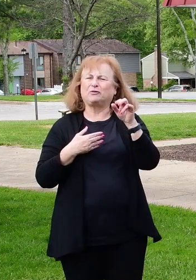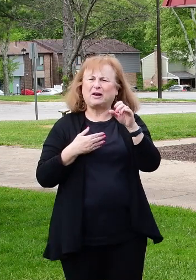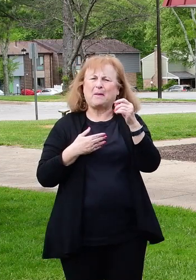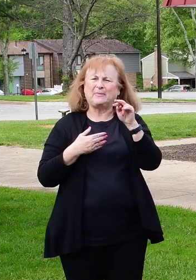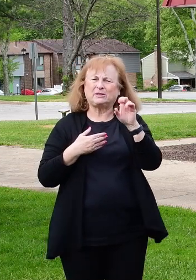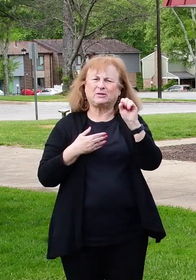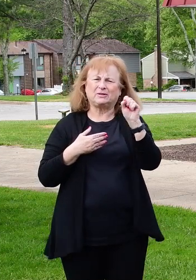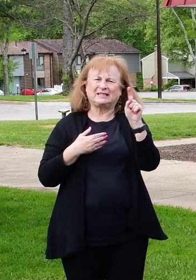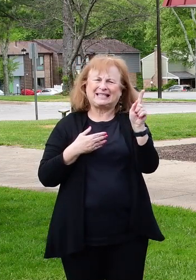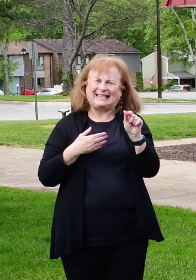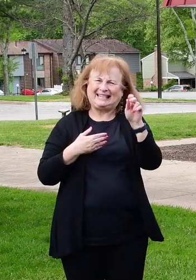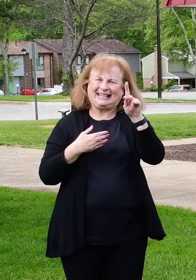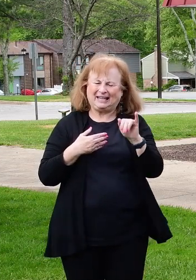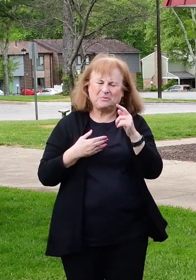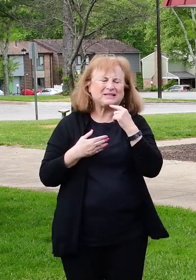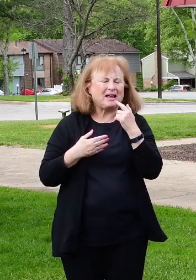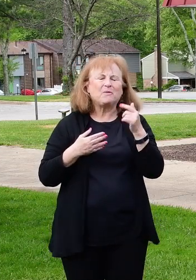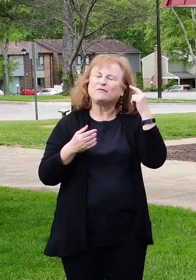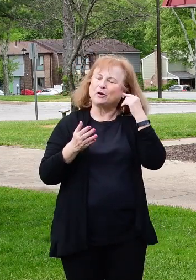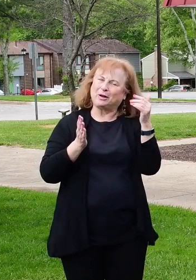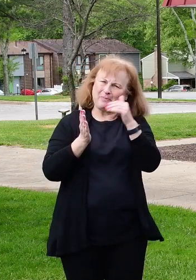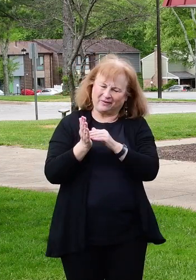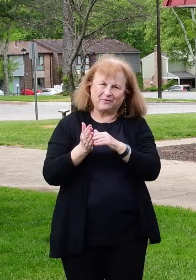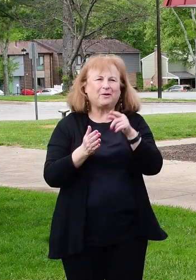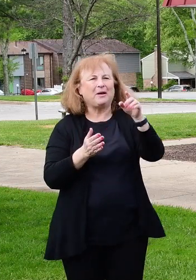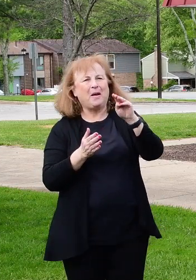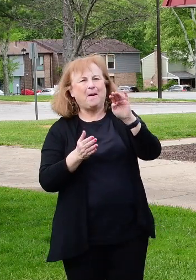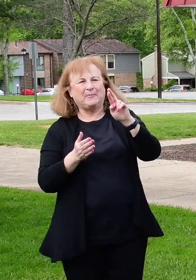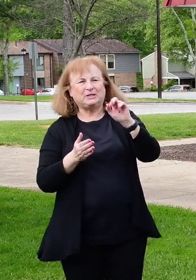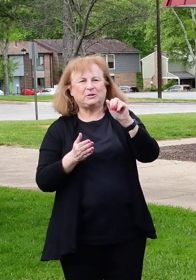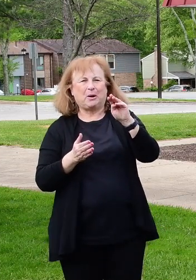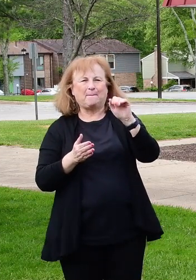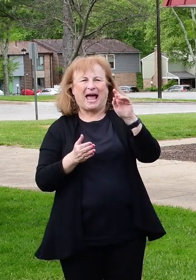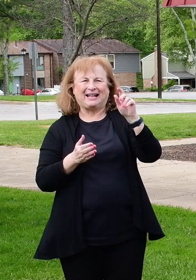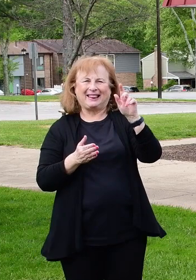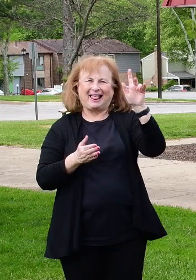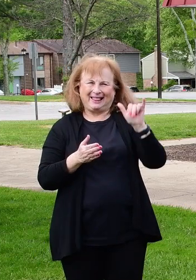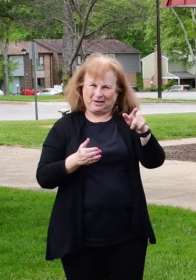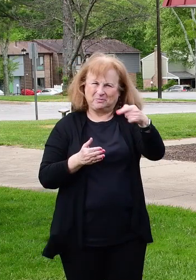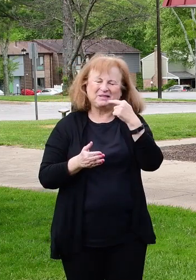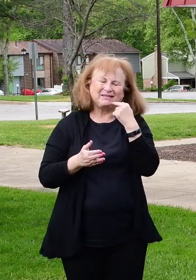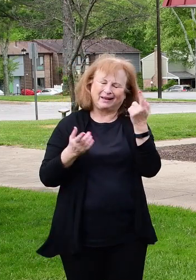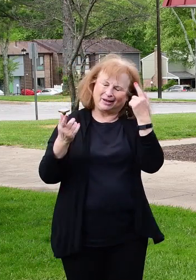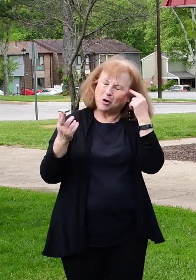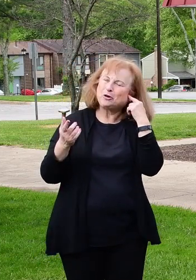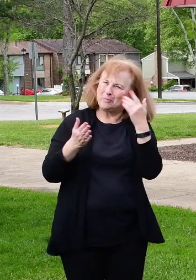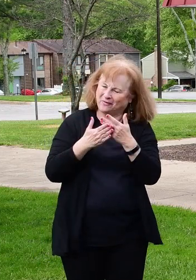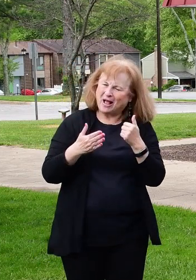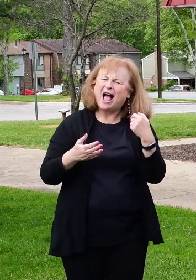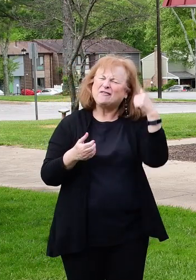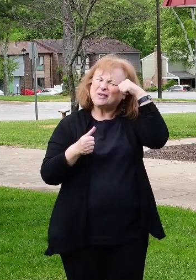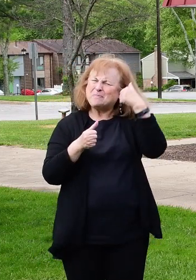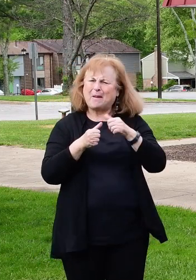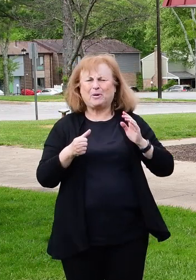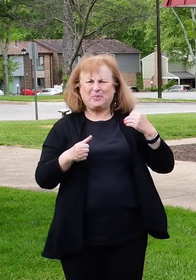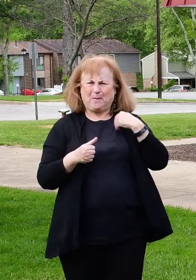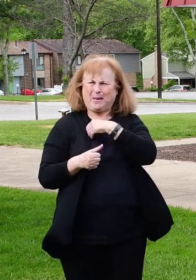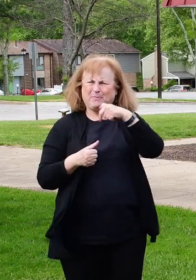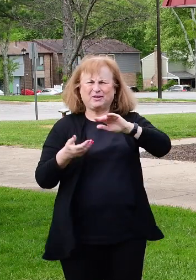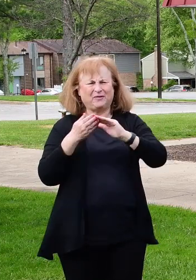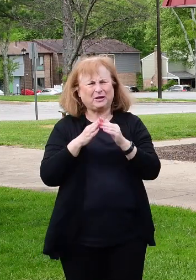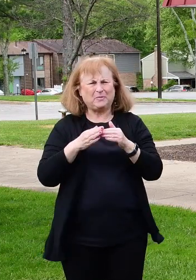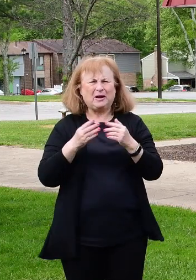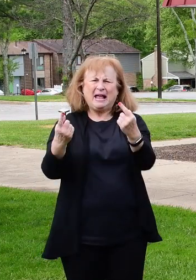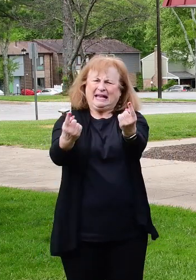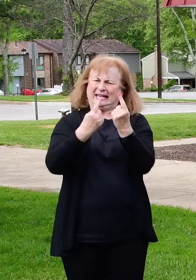heard this before, as will Mr. McAlally, yes. I remember when the members of this community